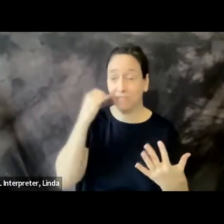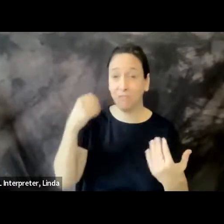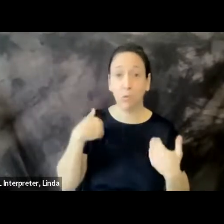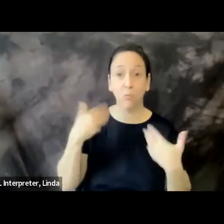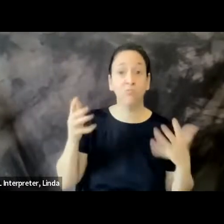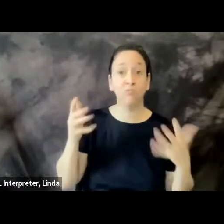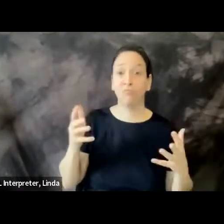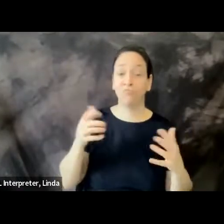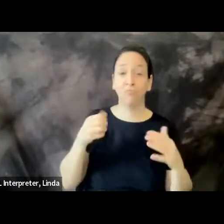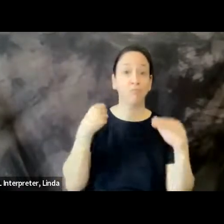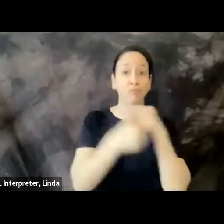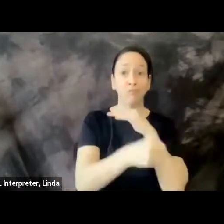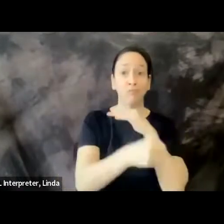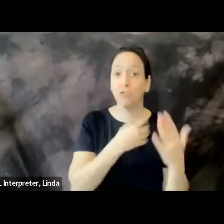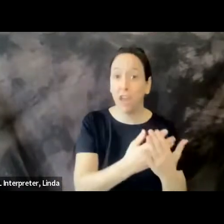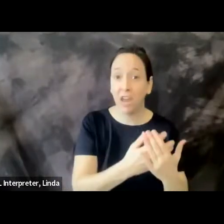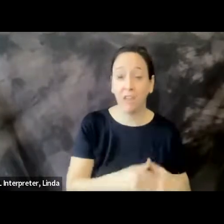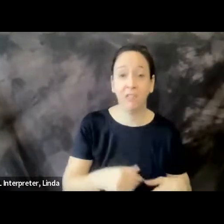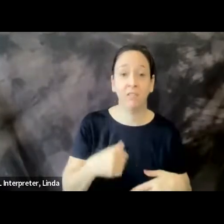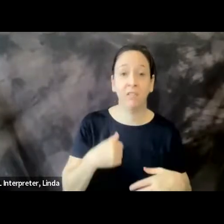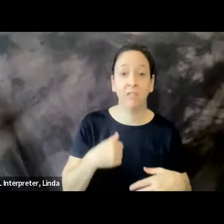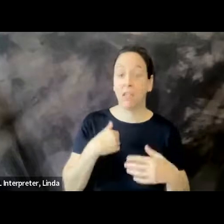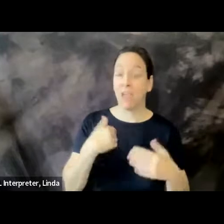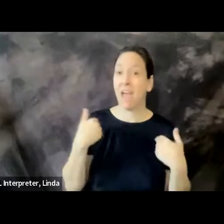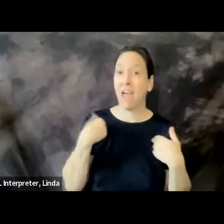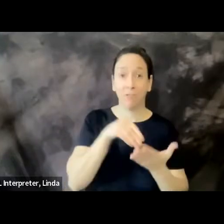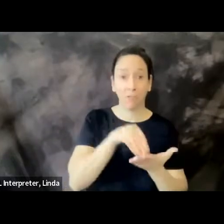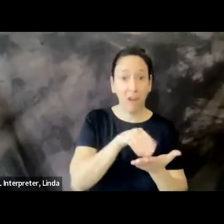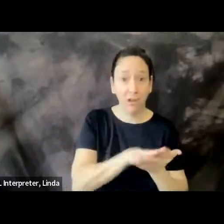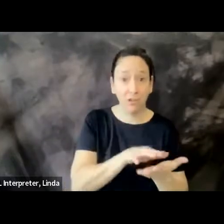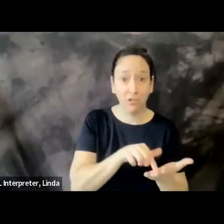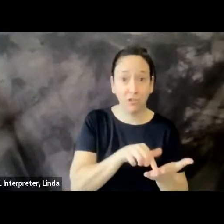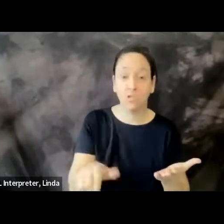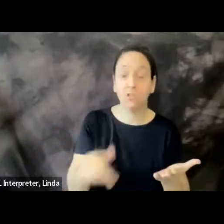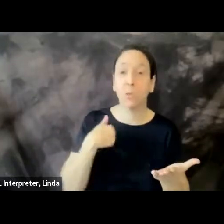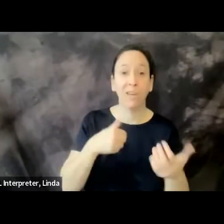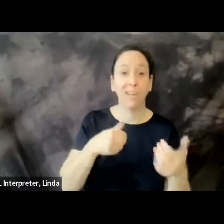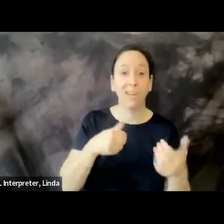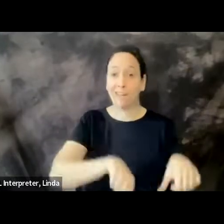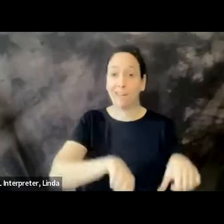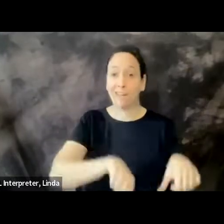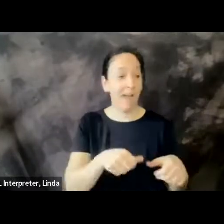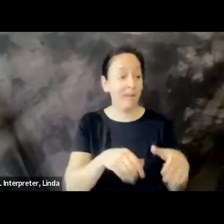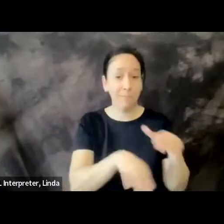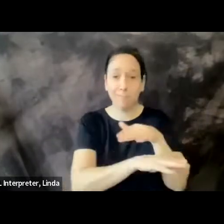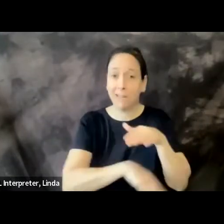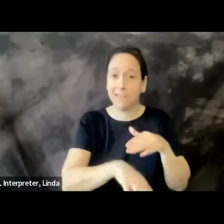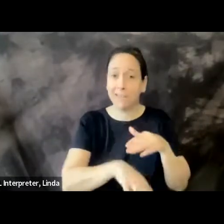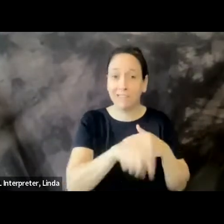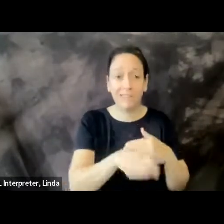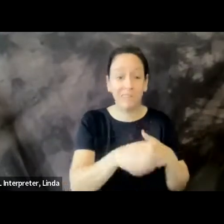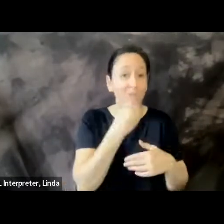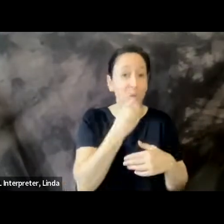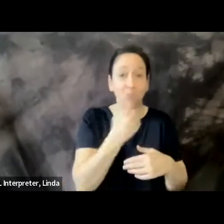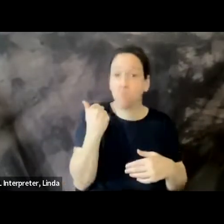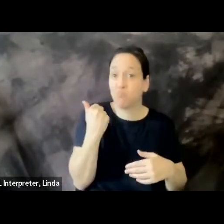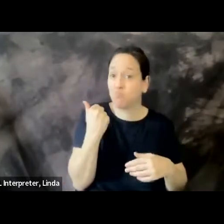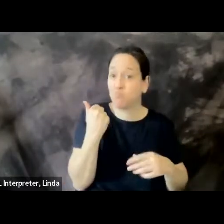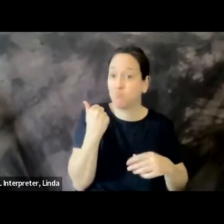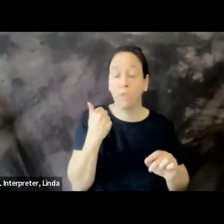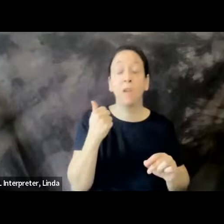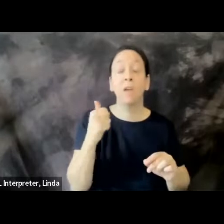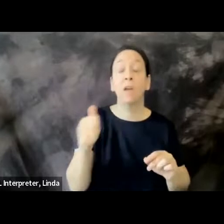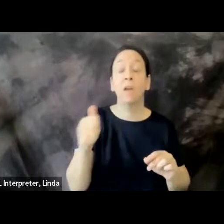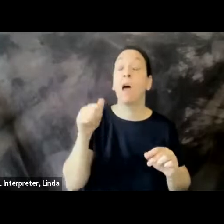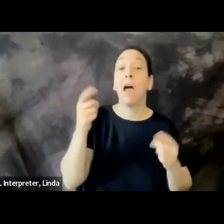any kind of criminal record. So we deny people like basic needs like food and housing based on that. And Michigan had